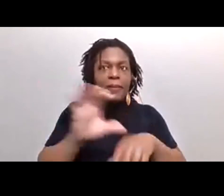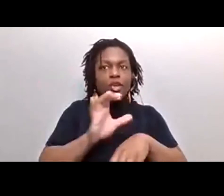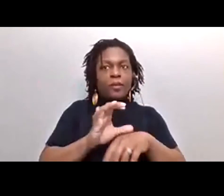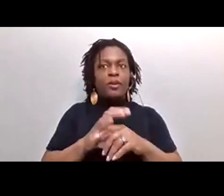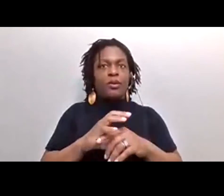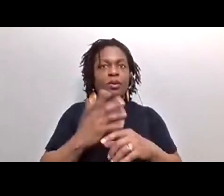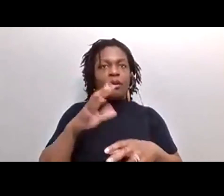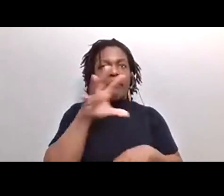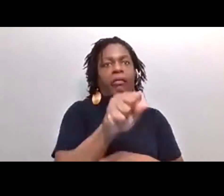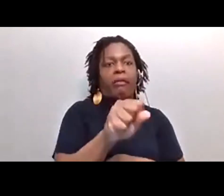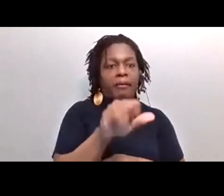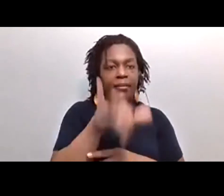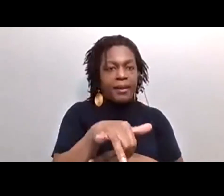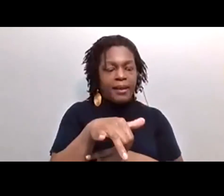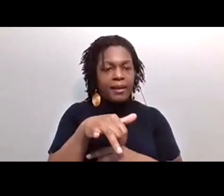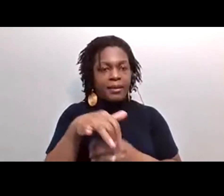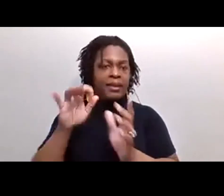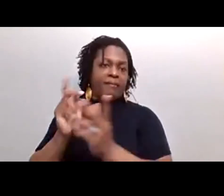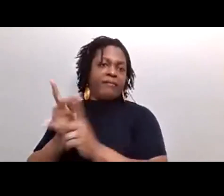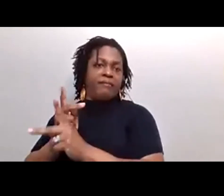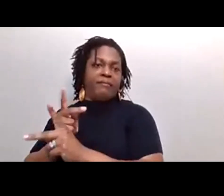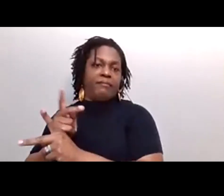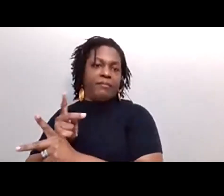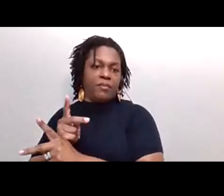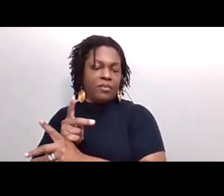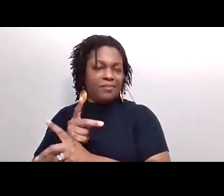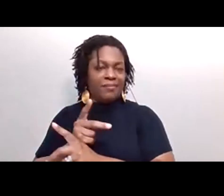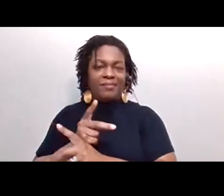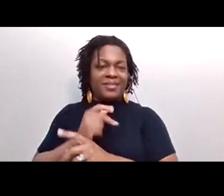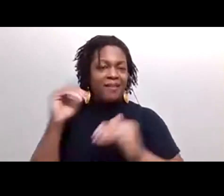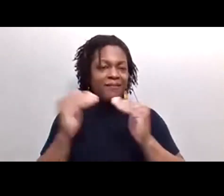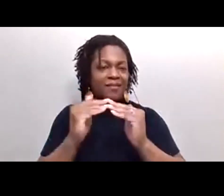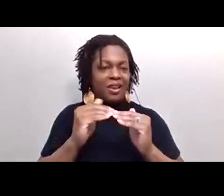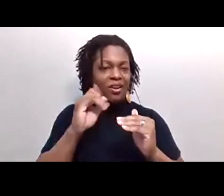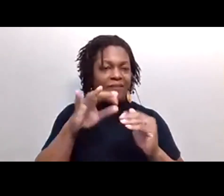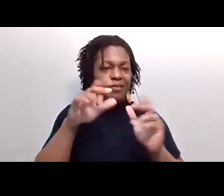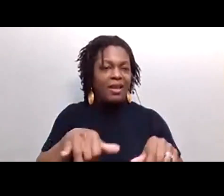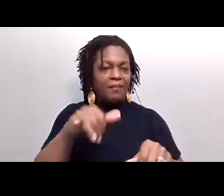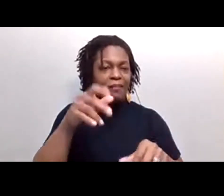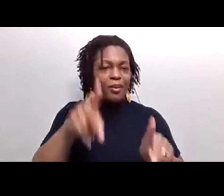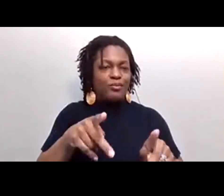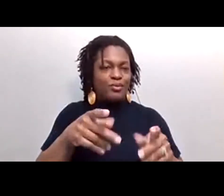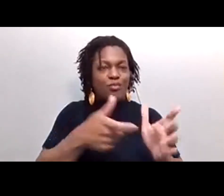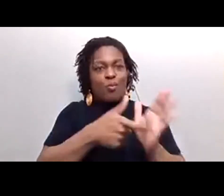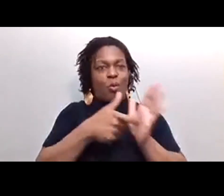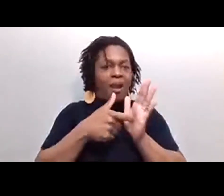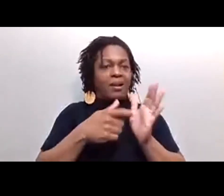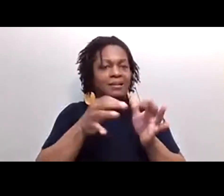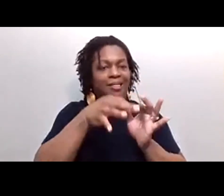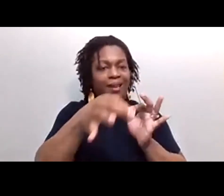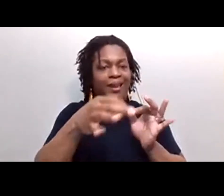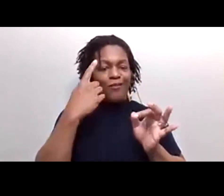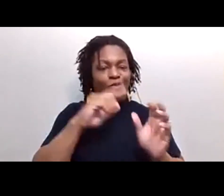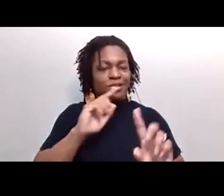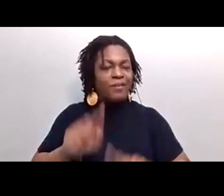particularly fair to someone who might be using a different means to communicate. So there